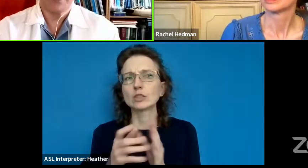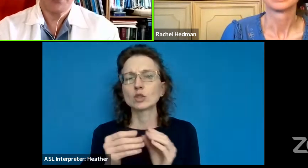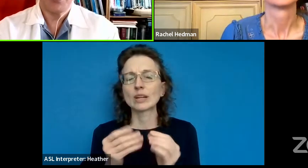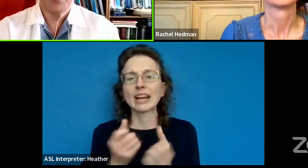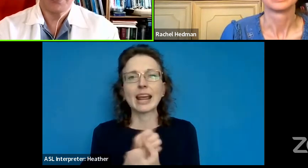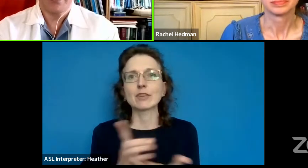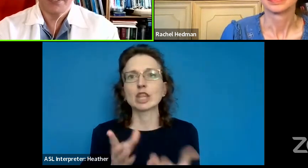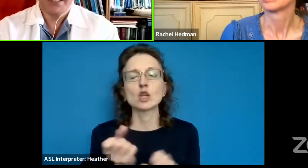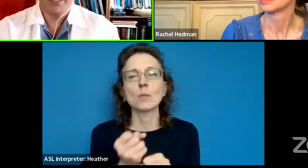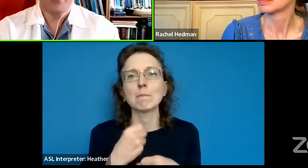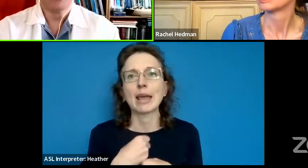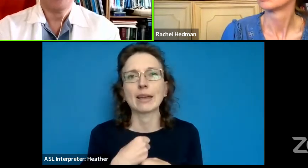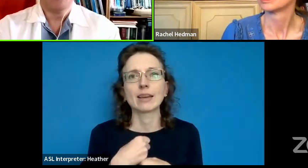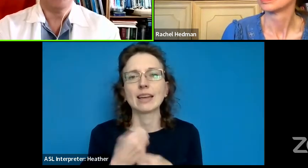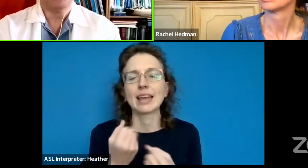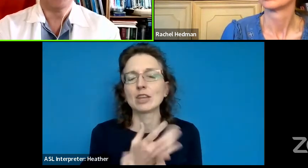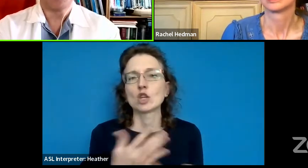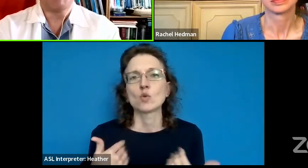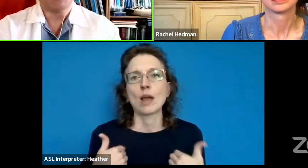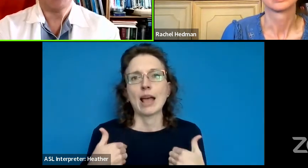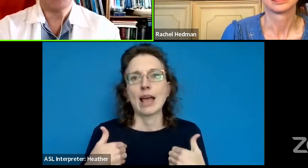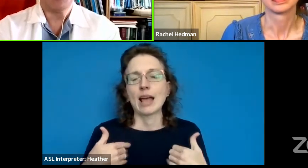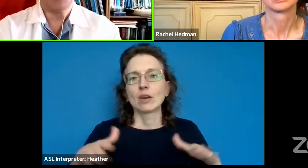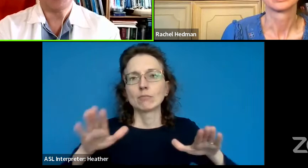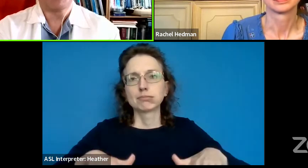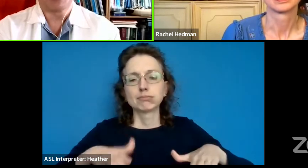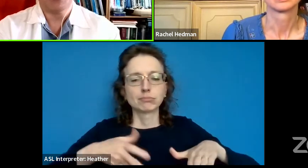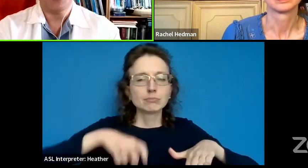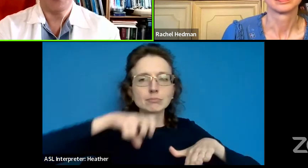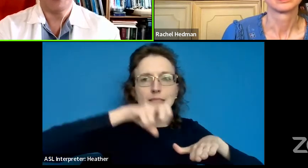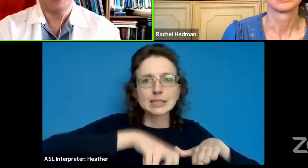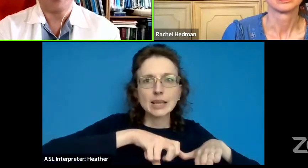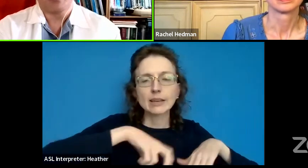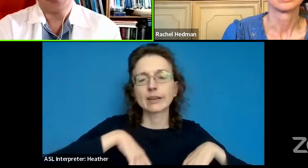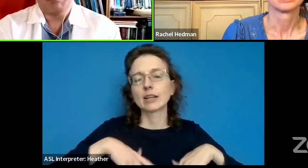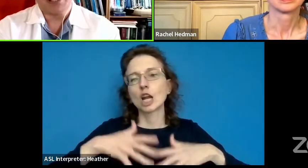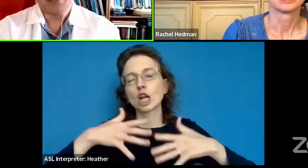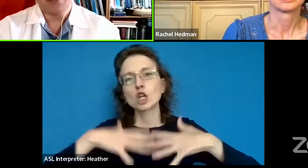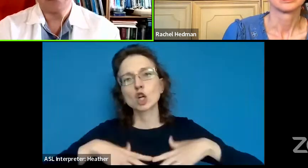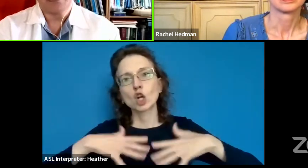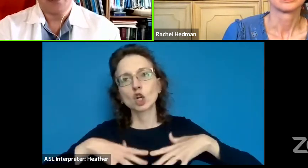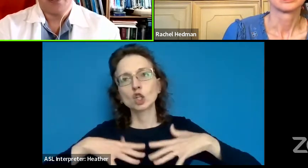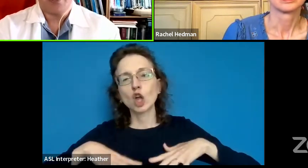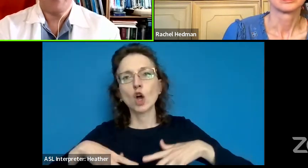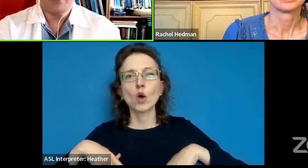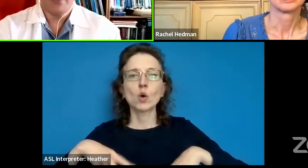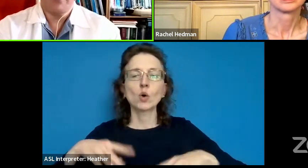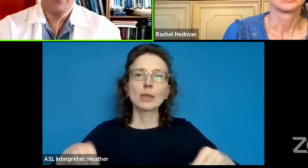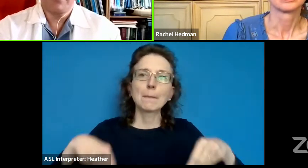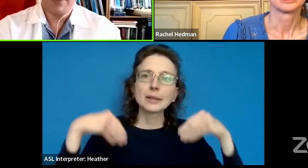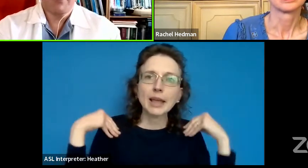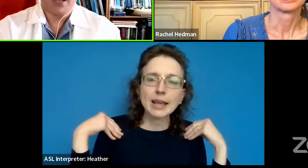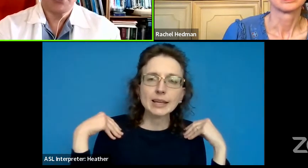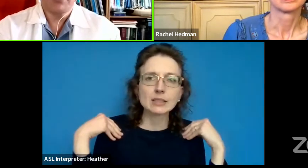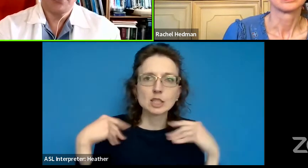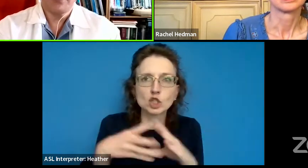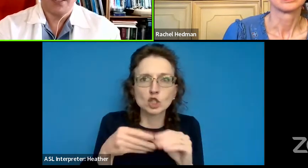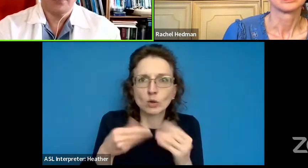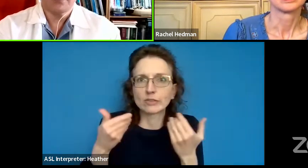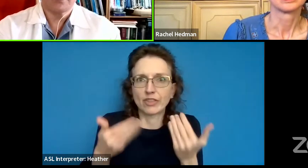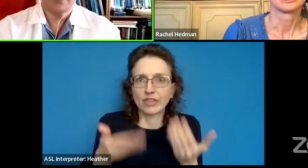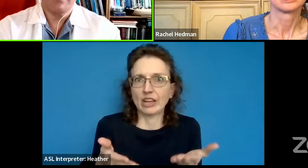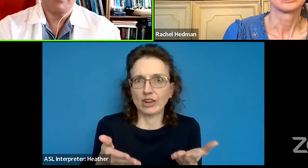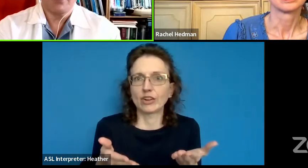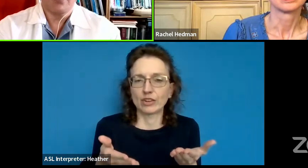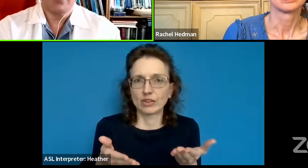the mats that you are sitting on, and the tapa that you use for clothing, or also blankets. And then if you remember, I showed you